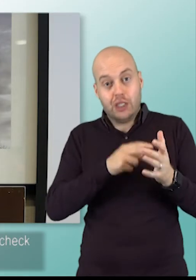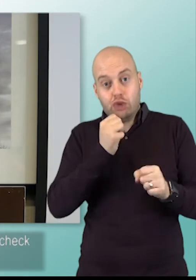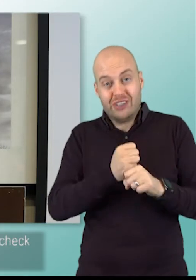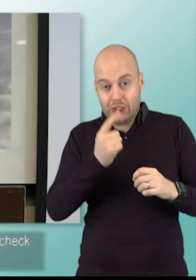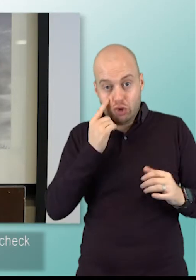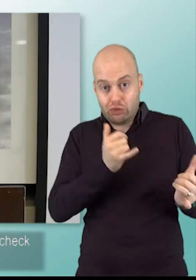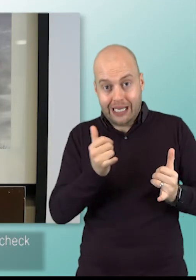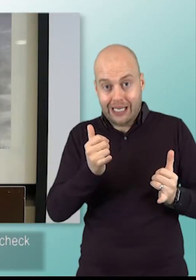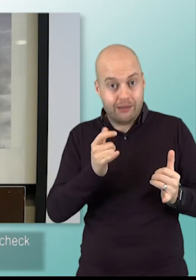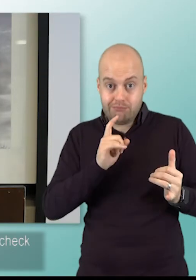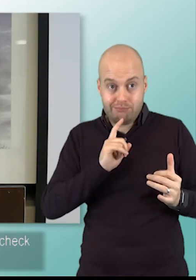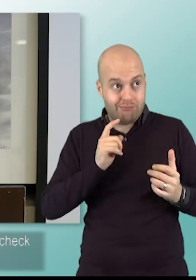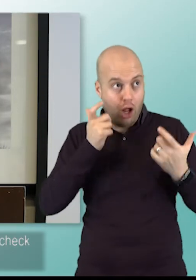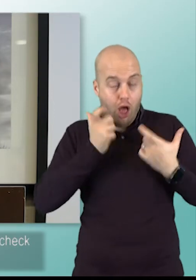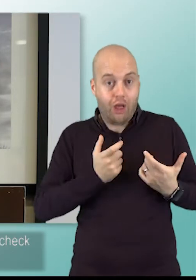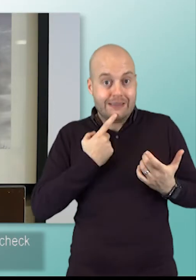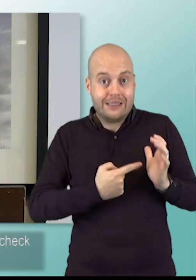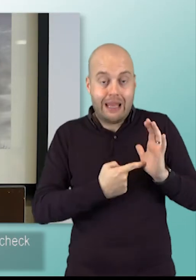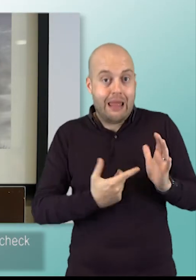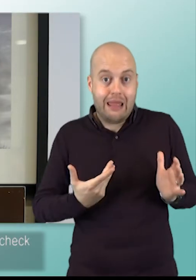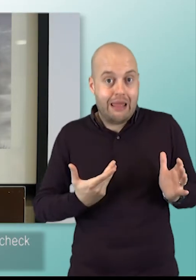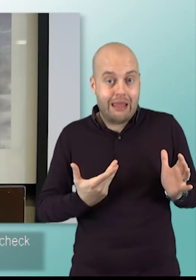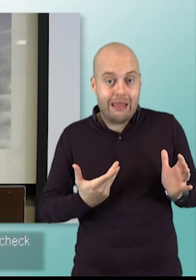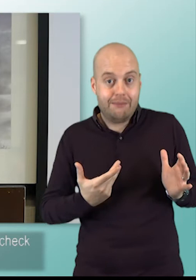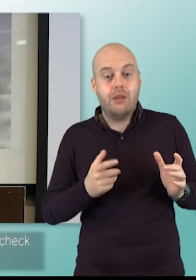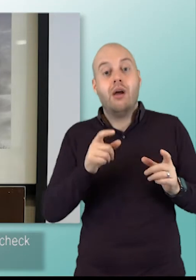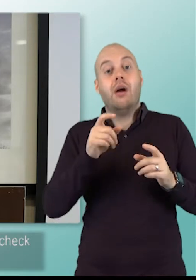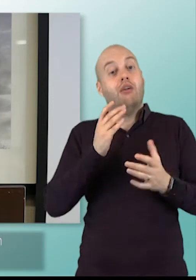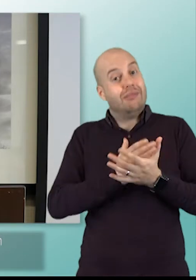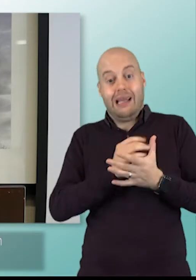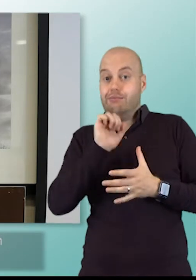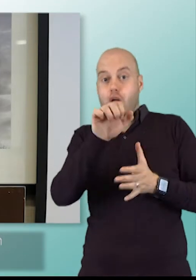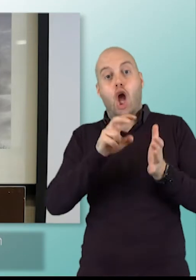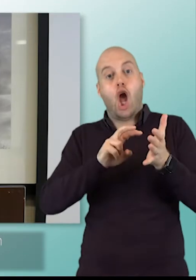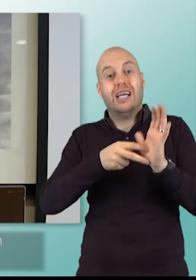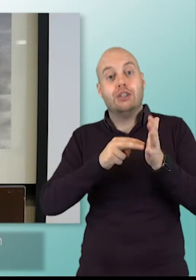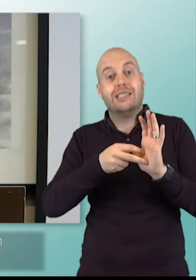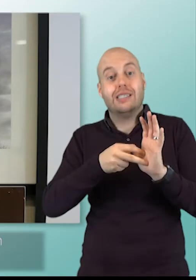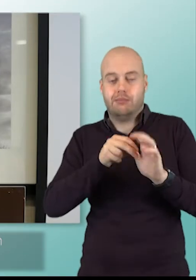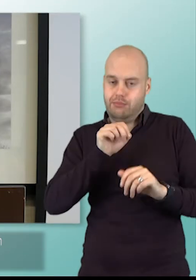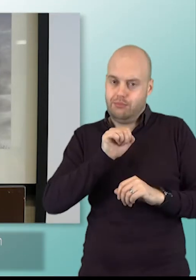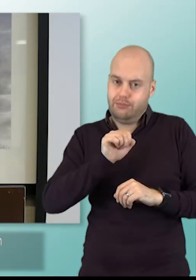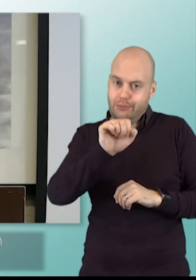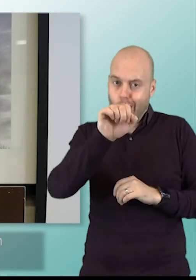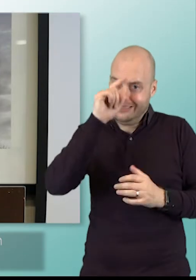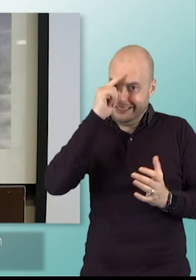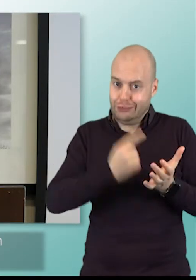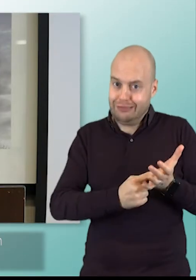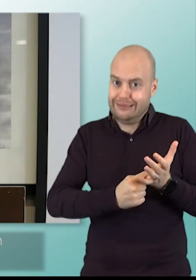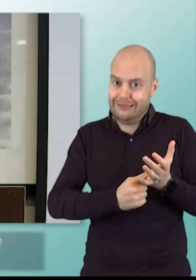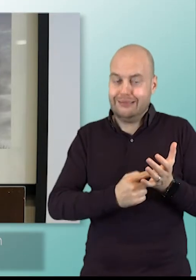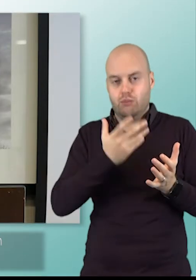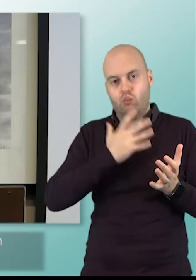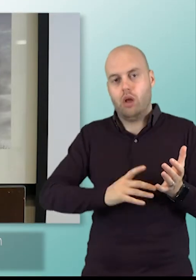PVG check. Under the current PVG legislation, it is effectively your decision as an organisation